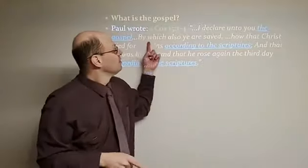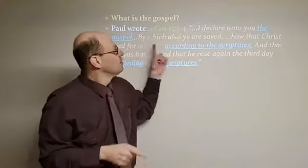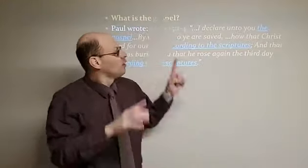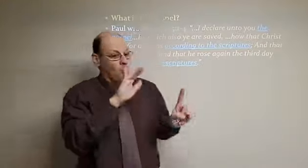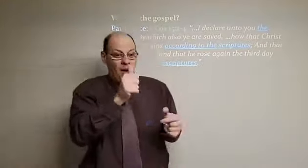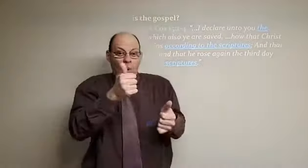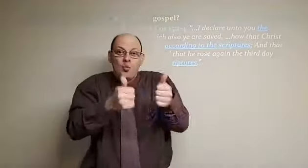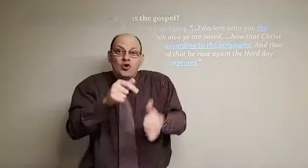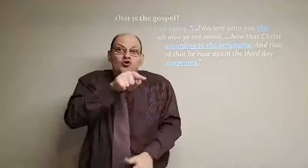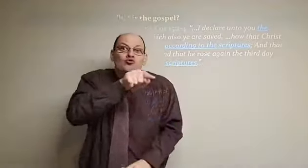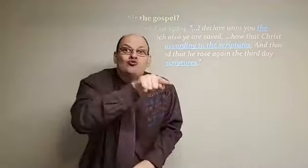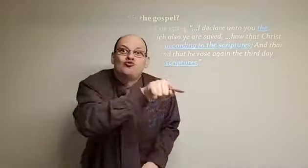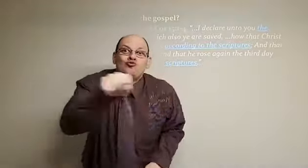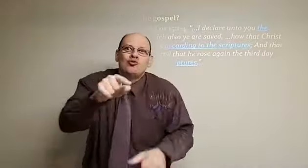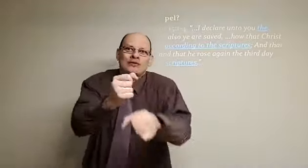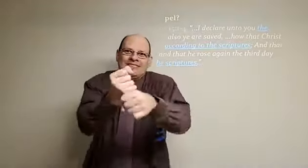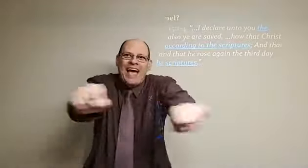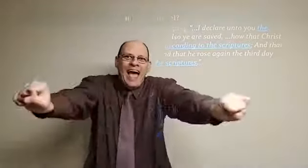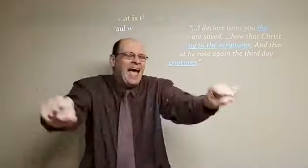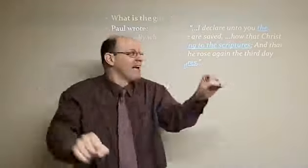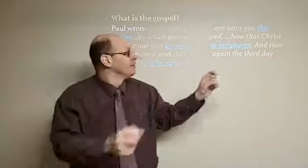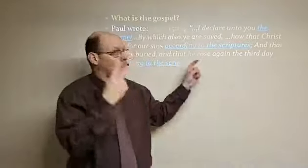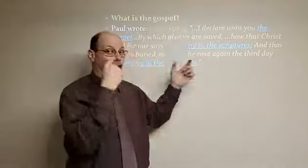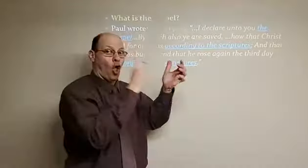and it says by which also ye are saved